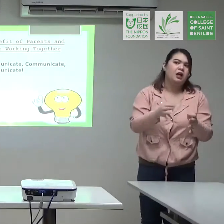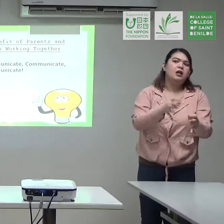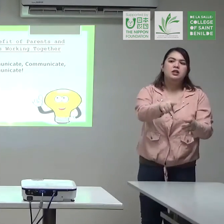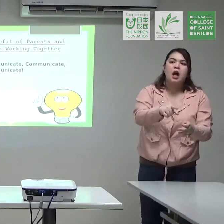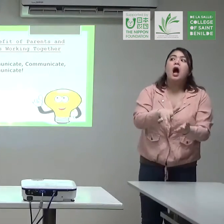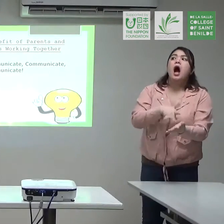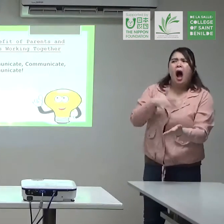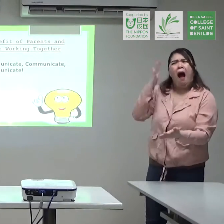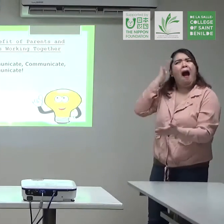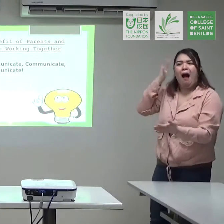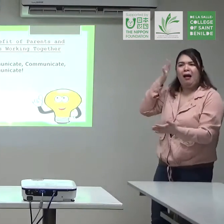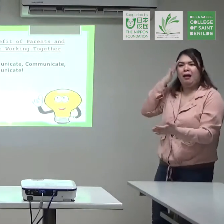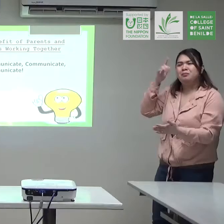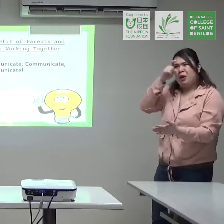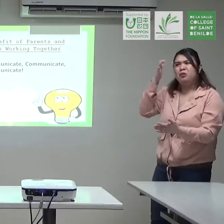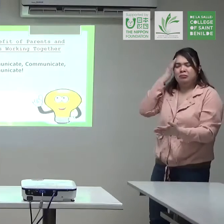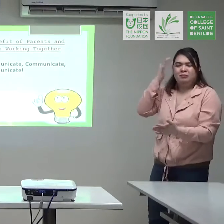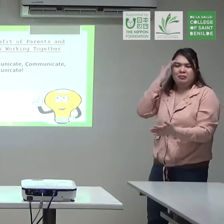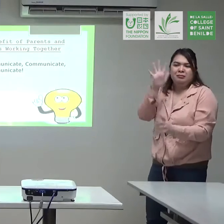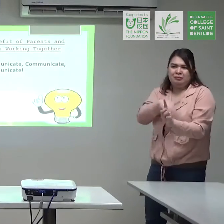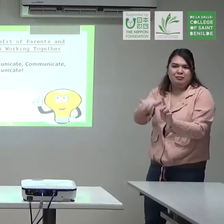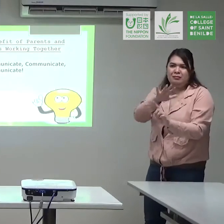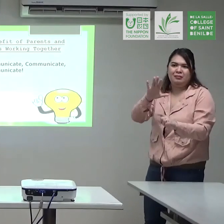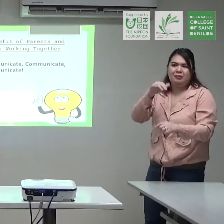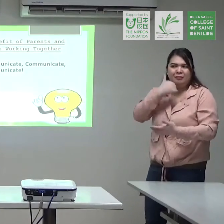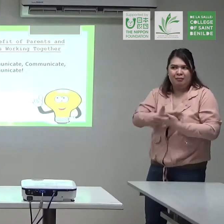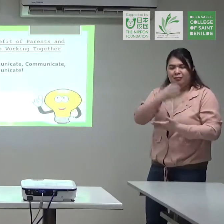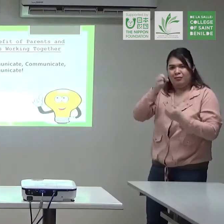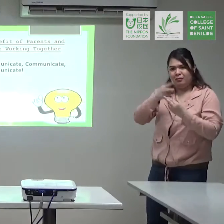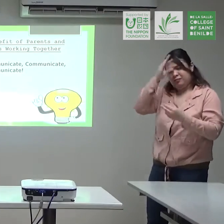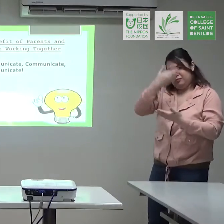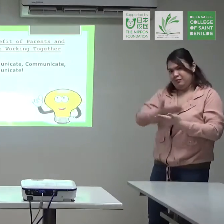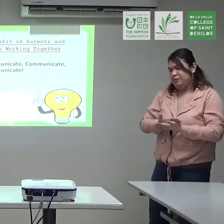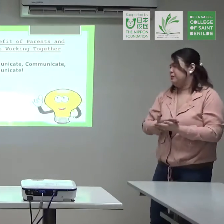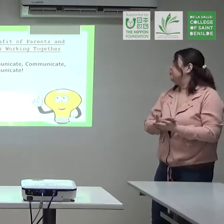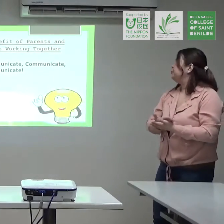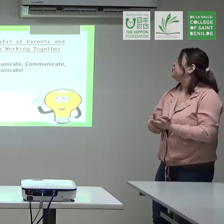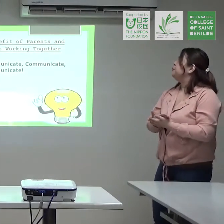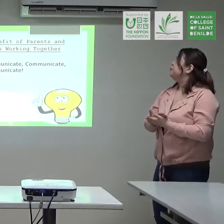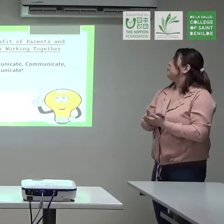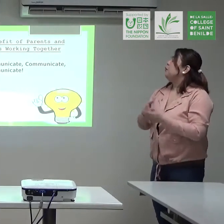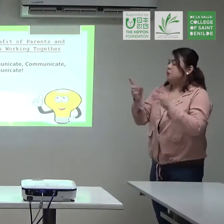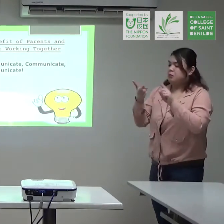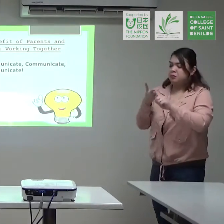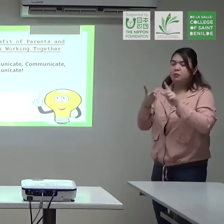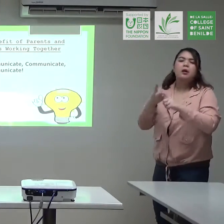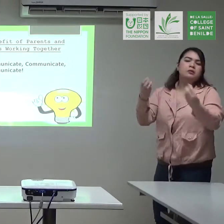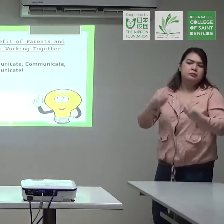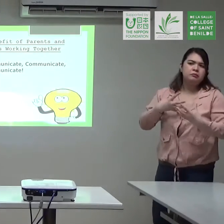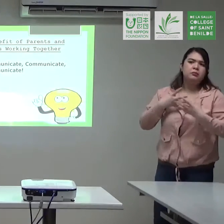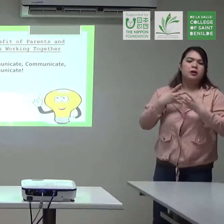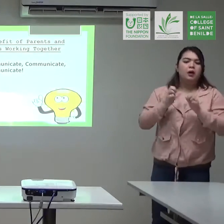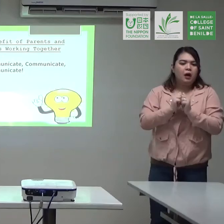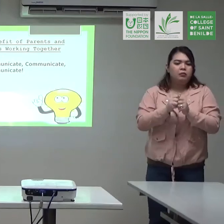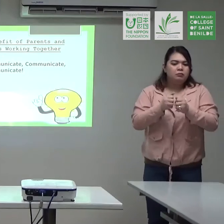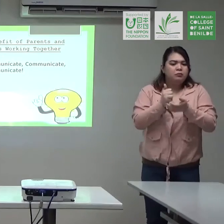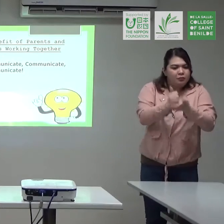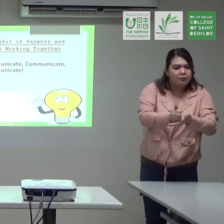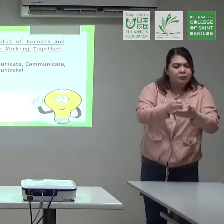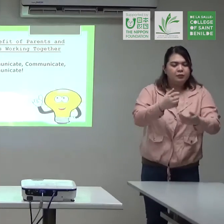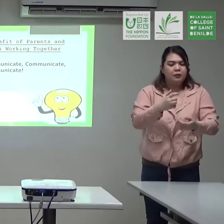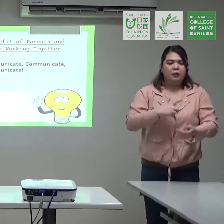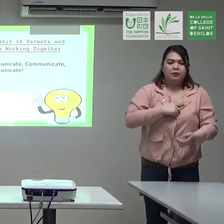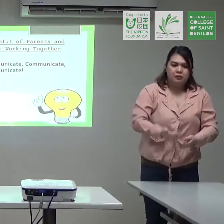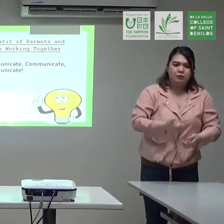well-earned grade. And inspire the students to do more. So open the lines of communication,